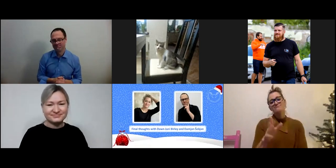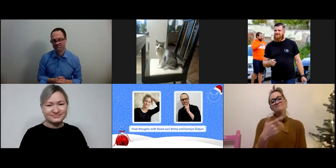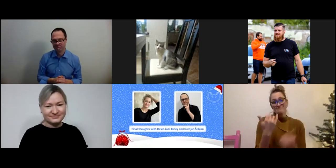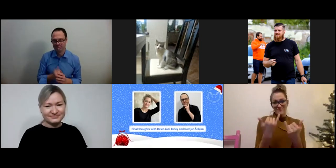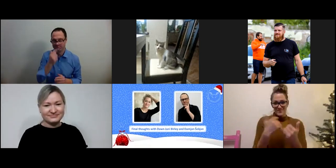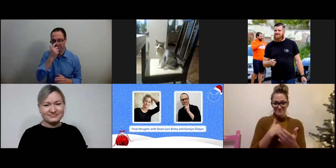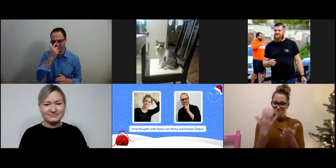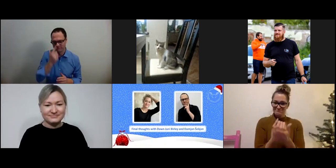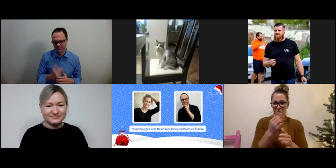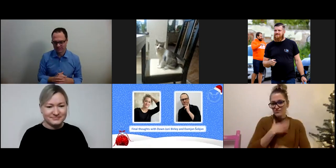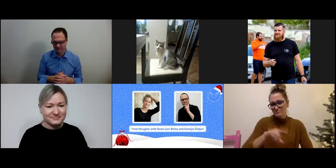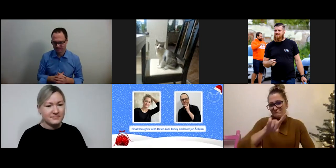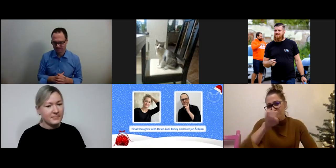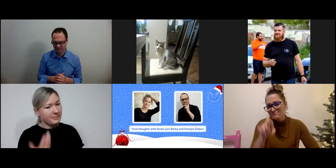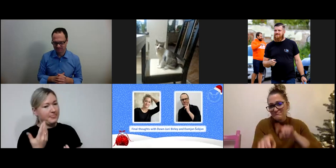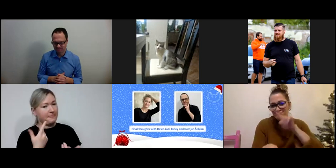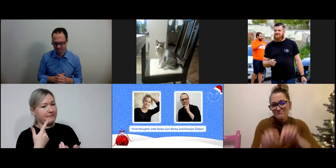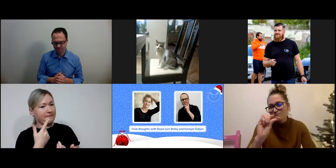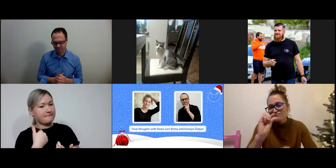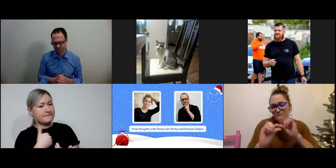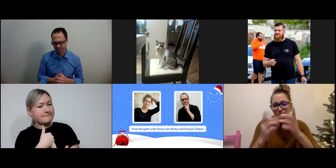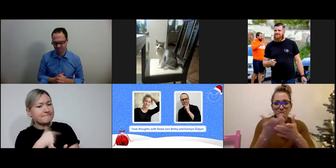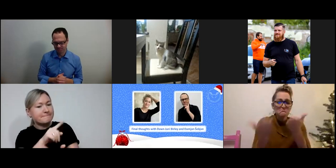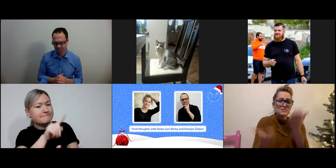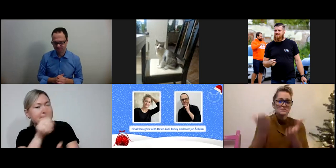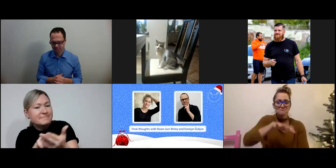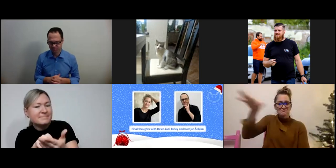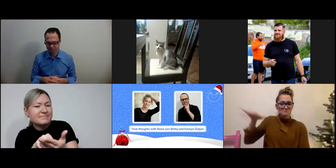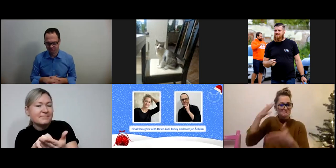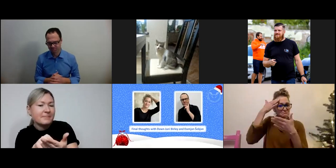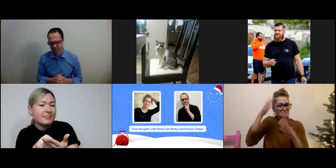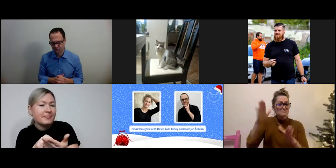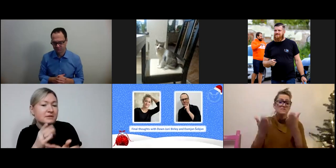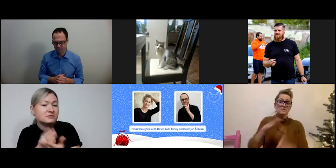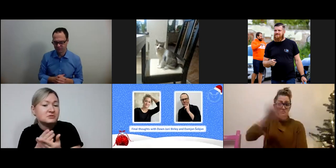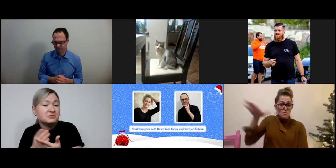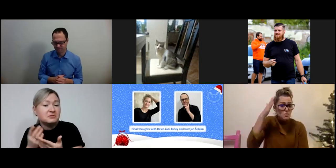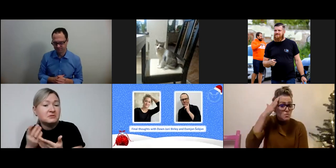So life will continue. Life goes on.